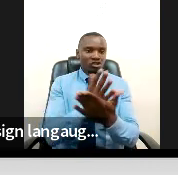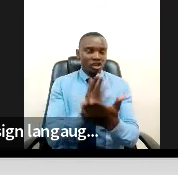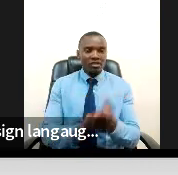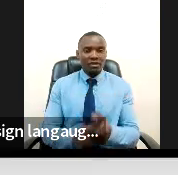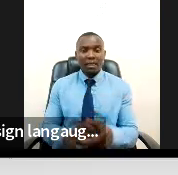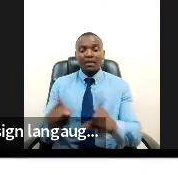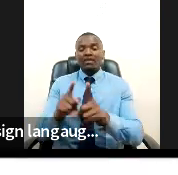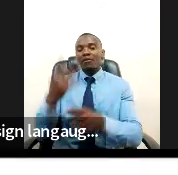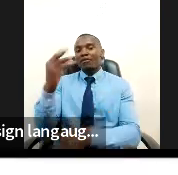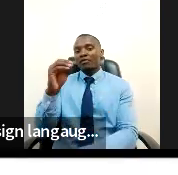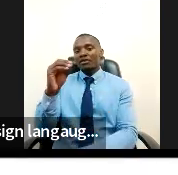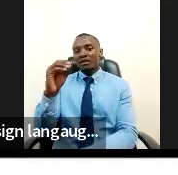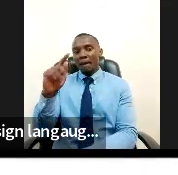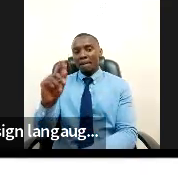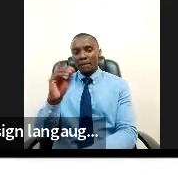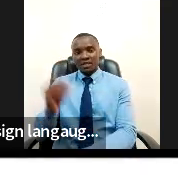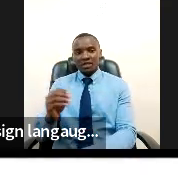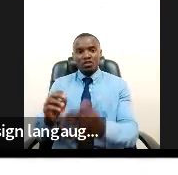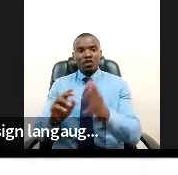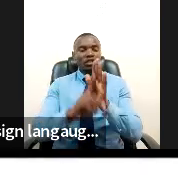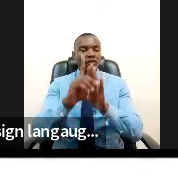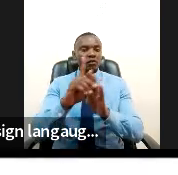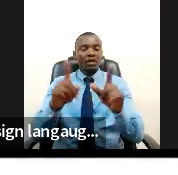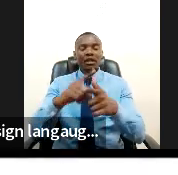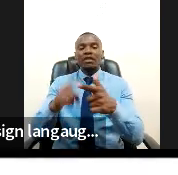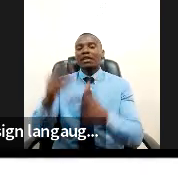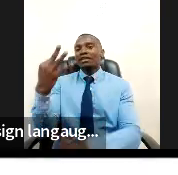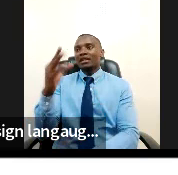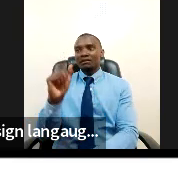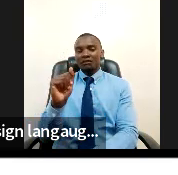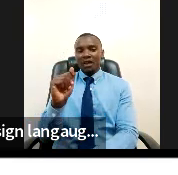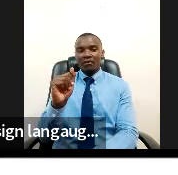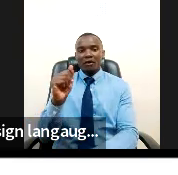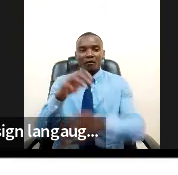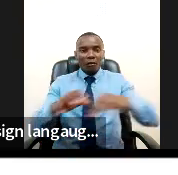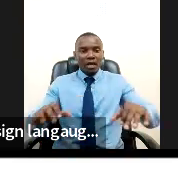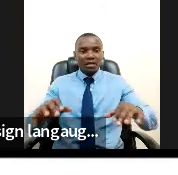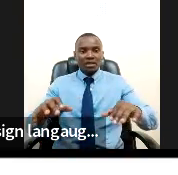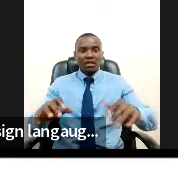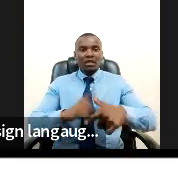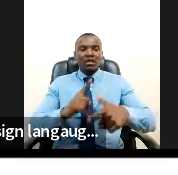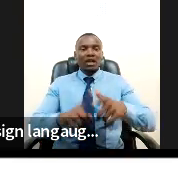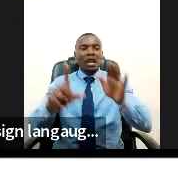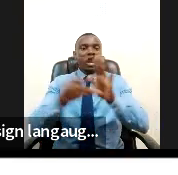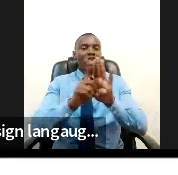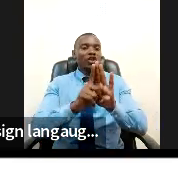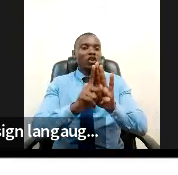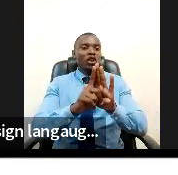used for development, 35% for marketing and legal, 15%. This immediate ask